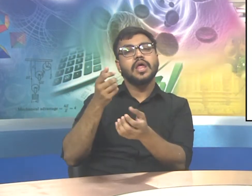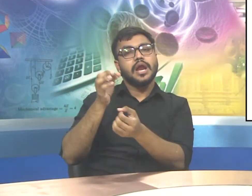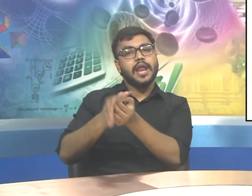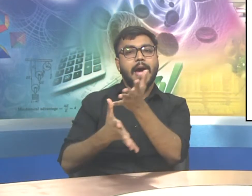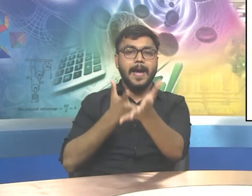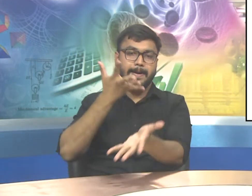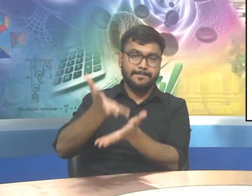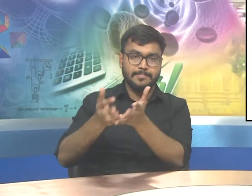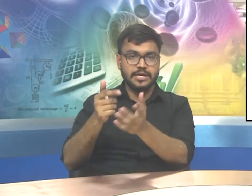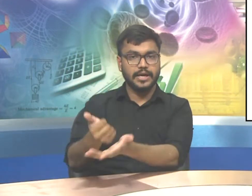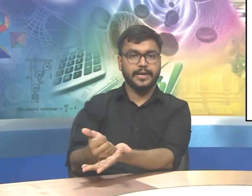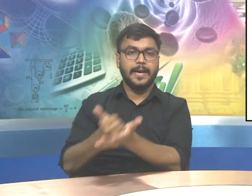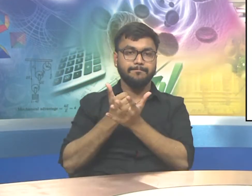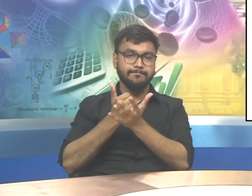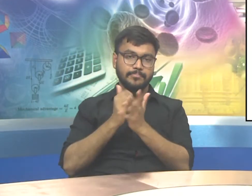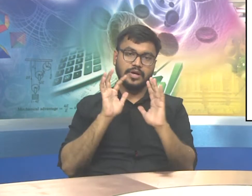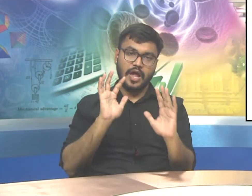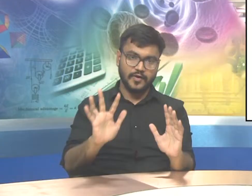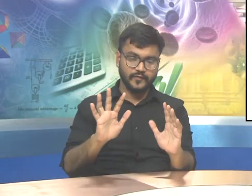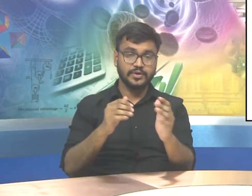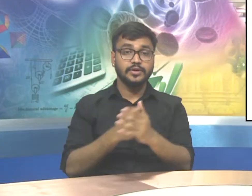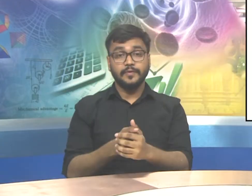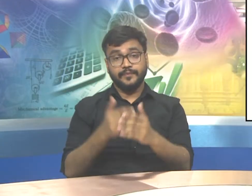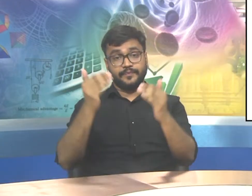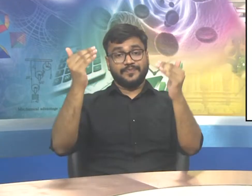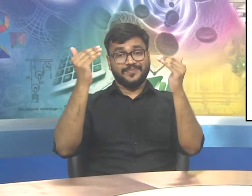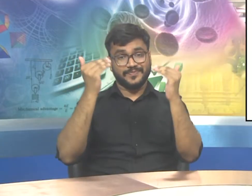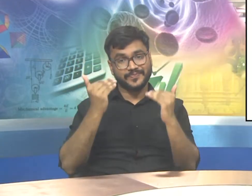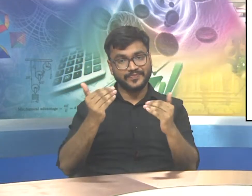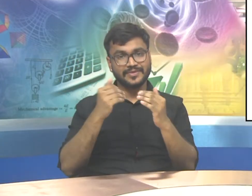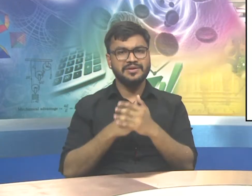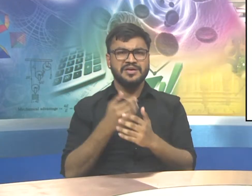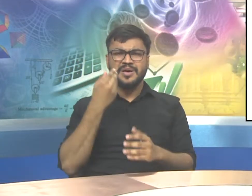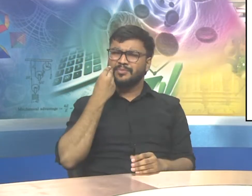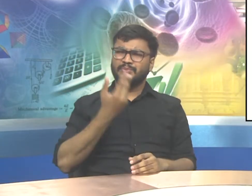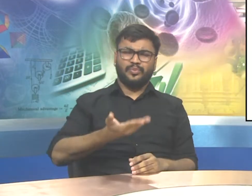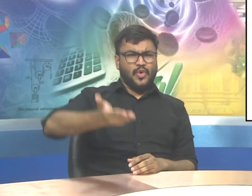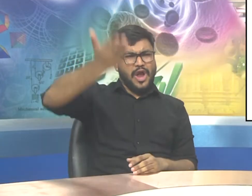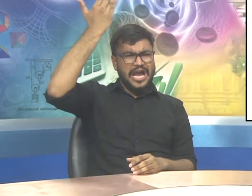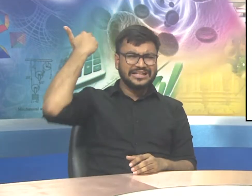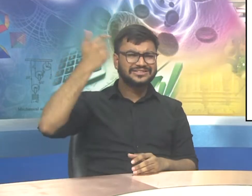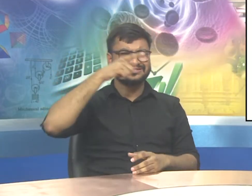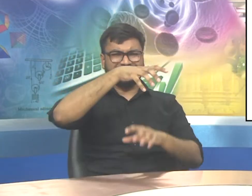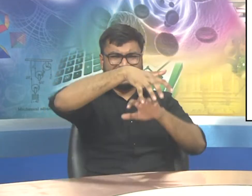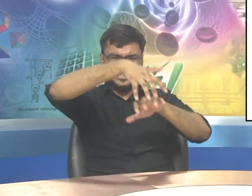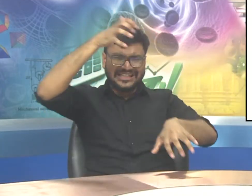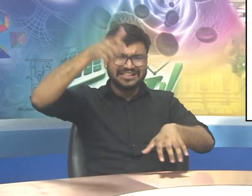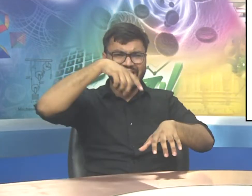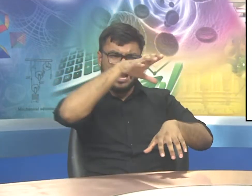and helped them cook food and made meat softer and easier to digest.